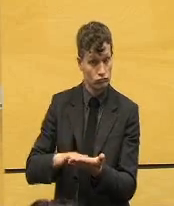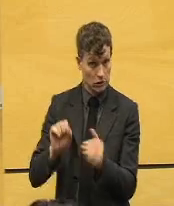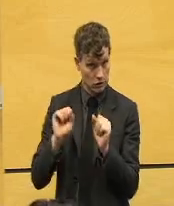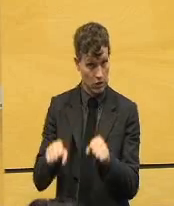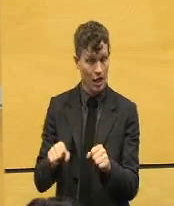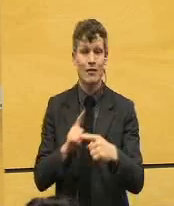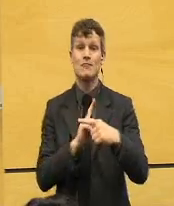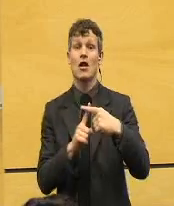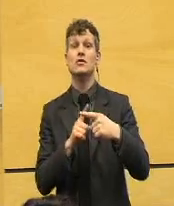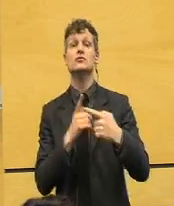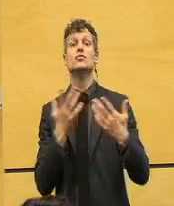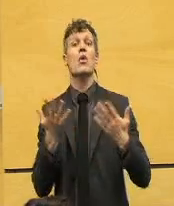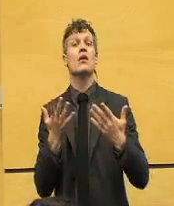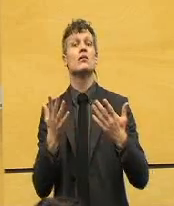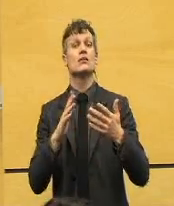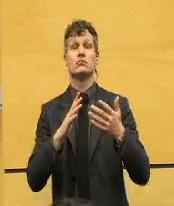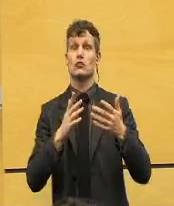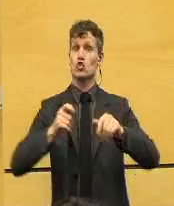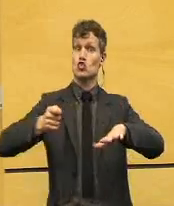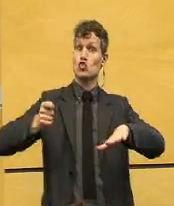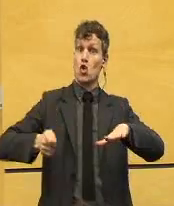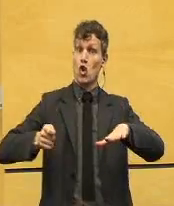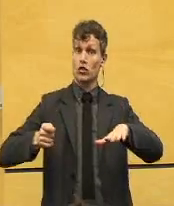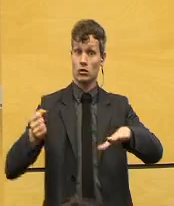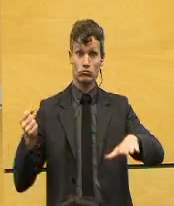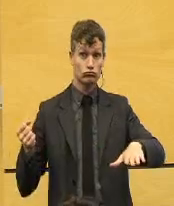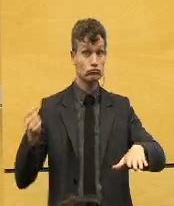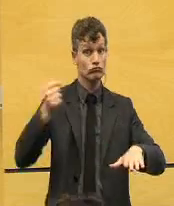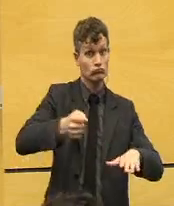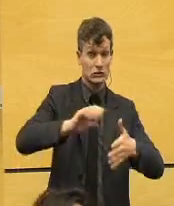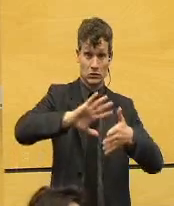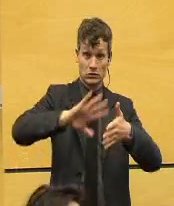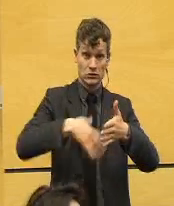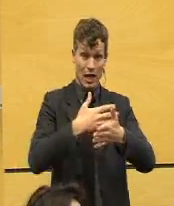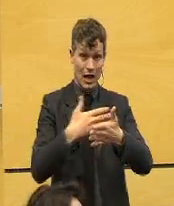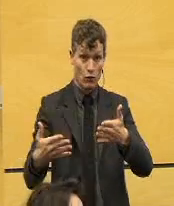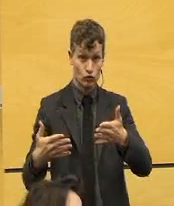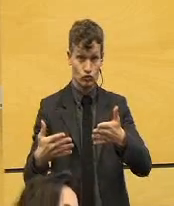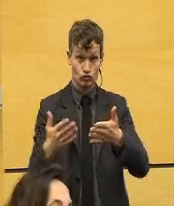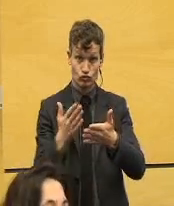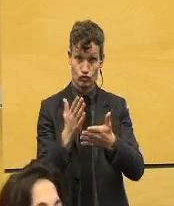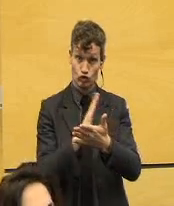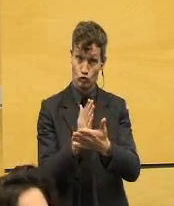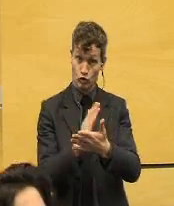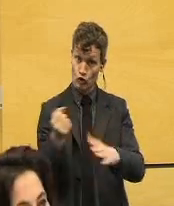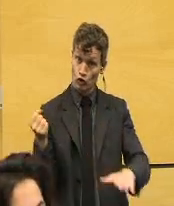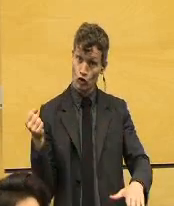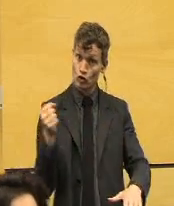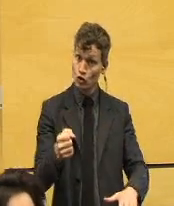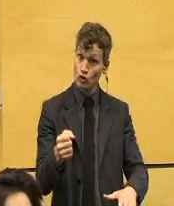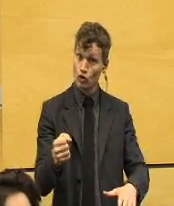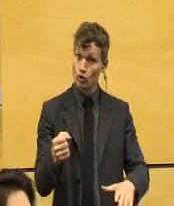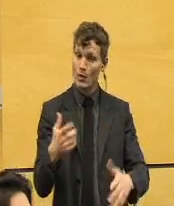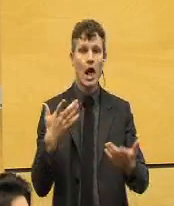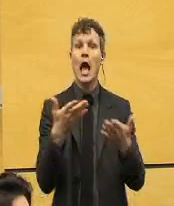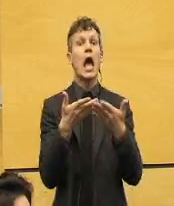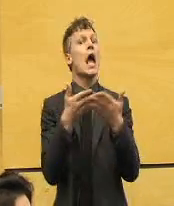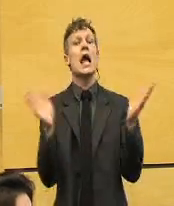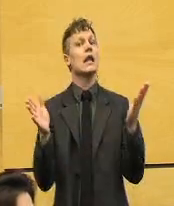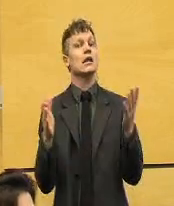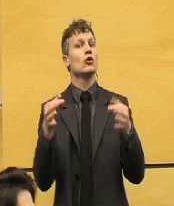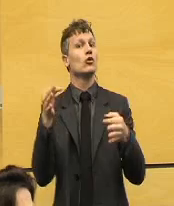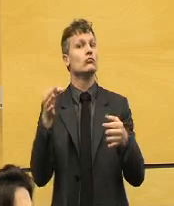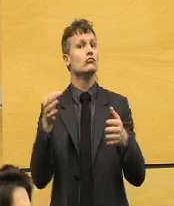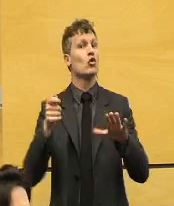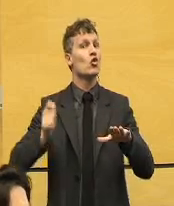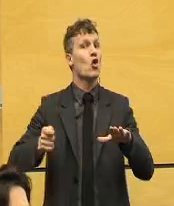language interpretation in court proceedings of all types, administrative, civil, criminal? My